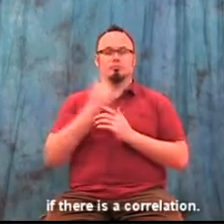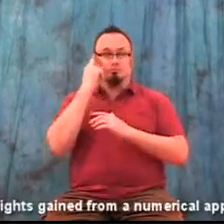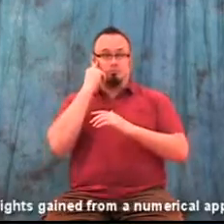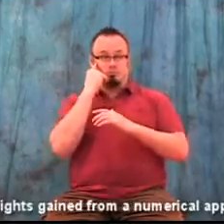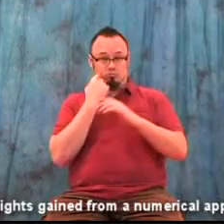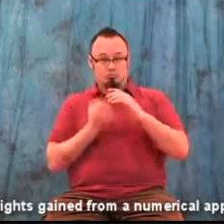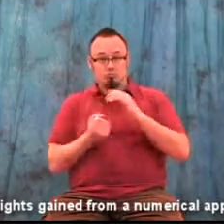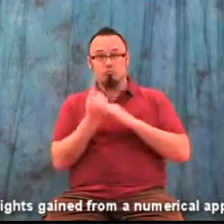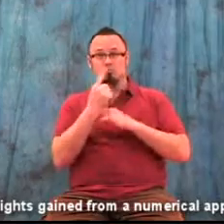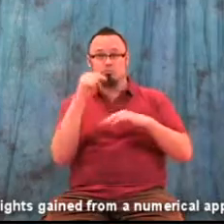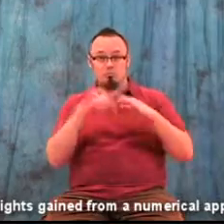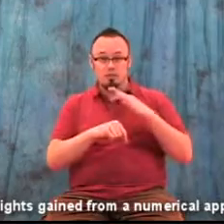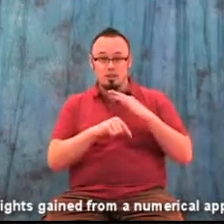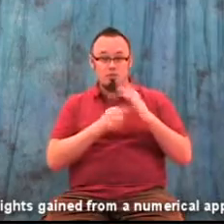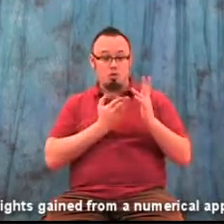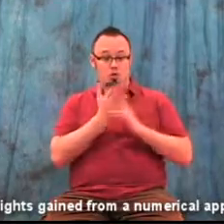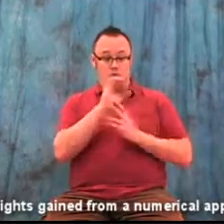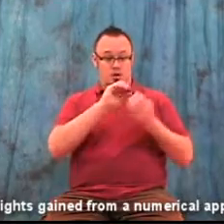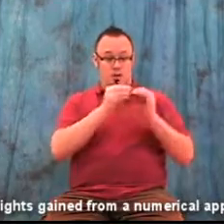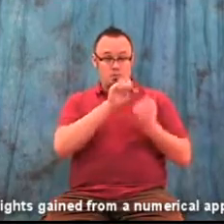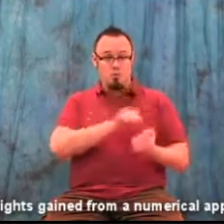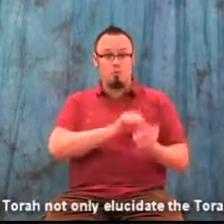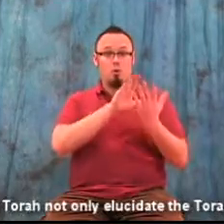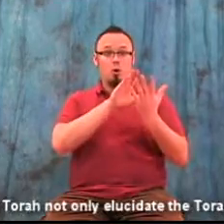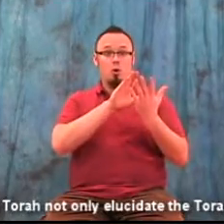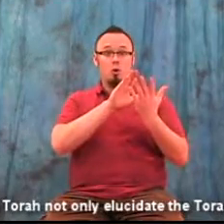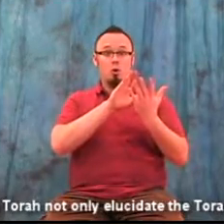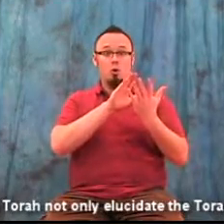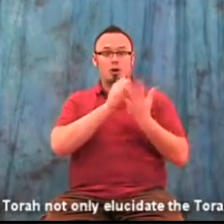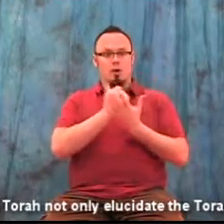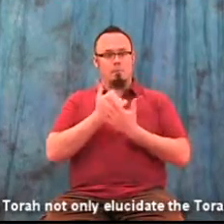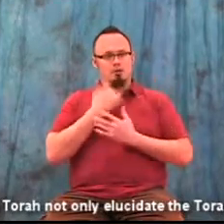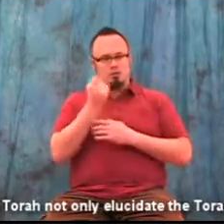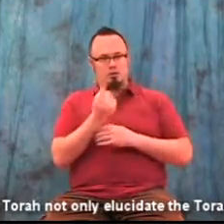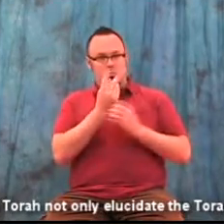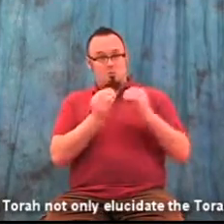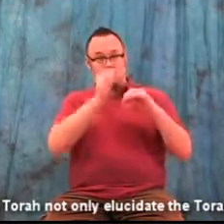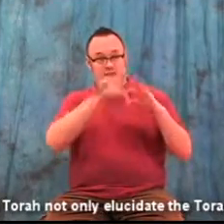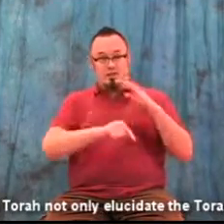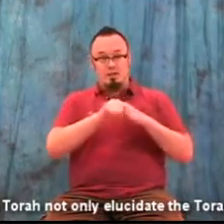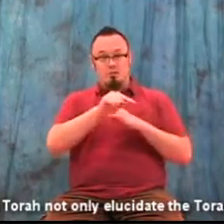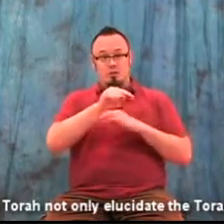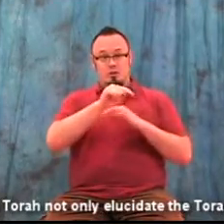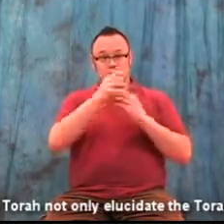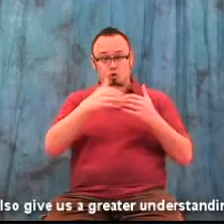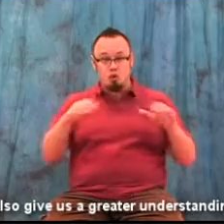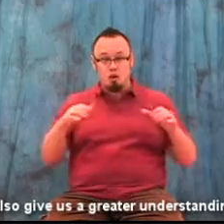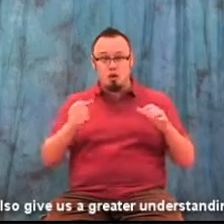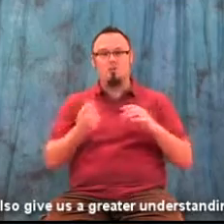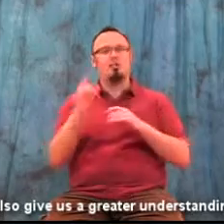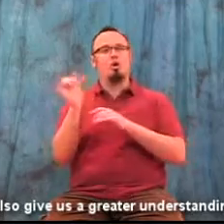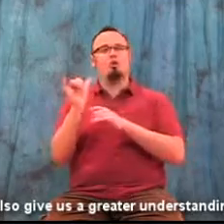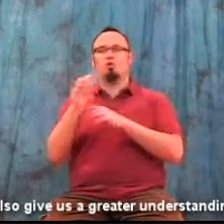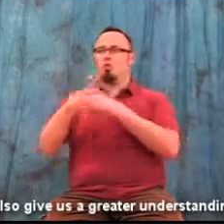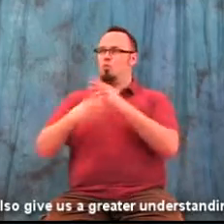Insights gained from a numerical approach to Torah not only elucidate the Torah, but also give us a greater understanding of the world around